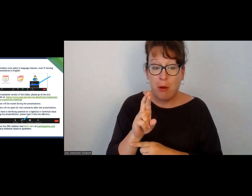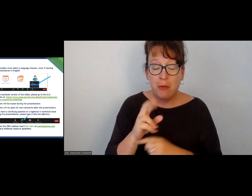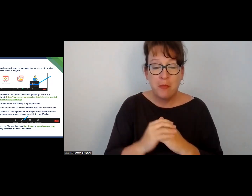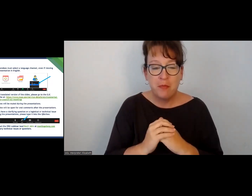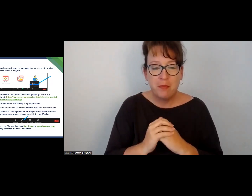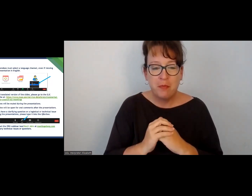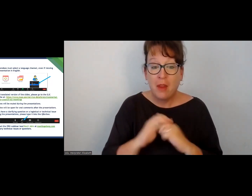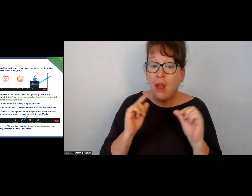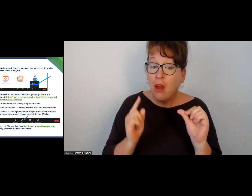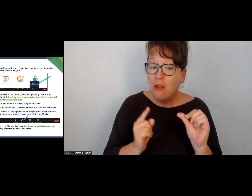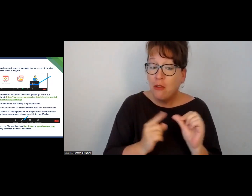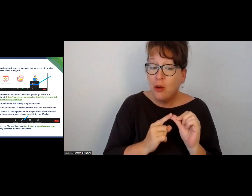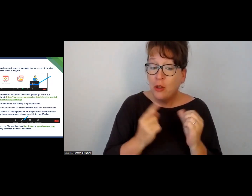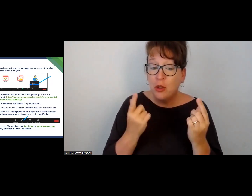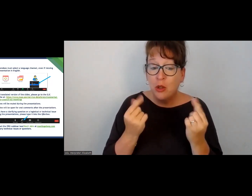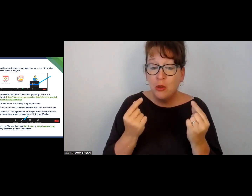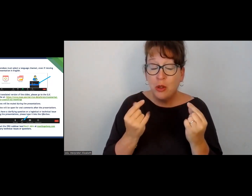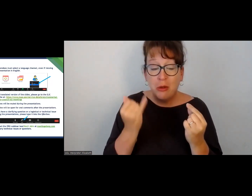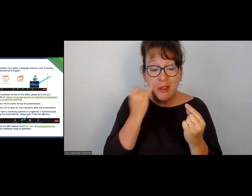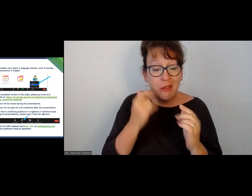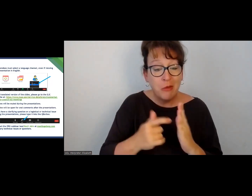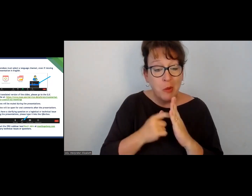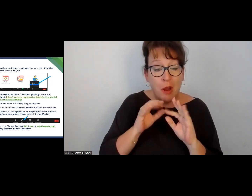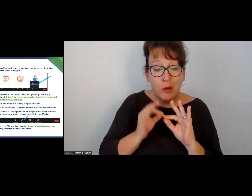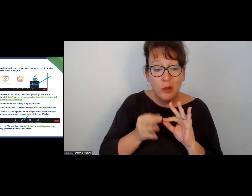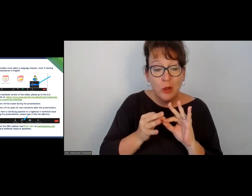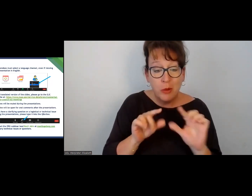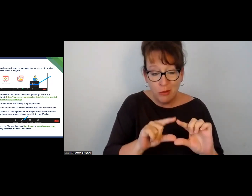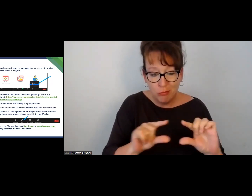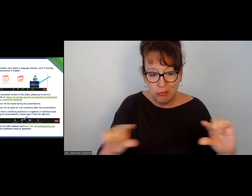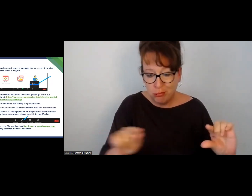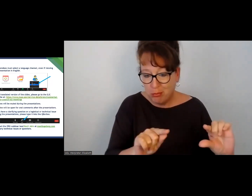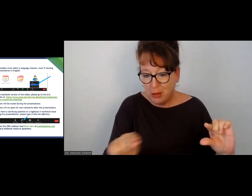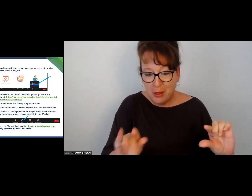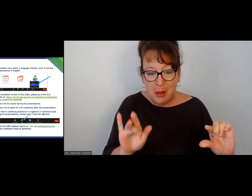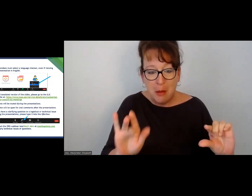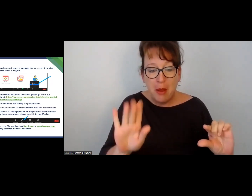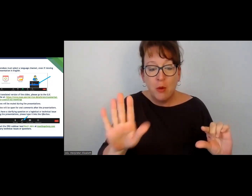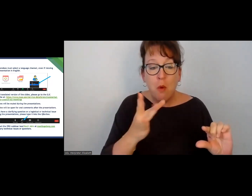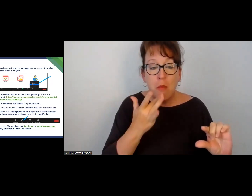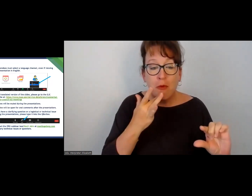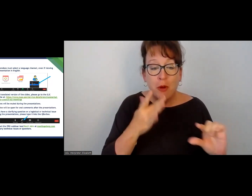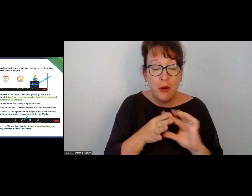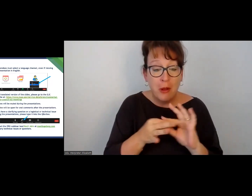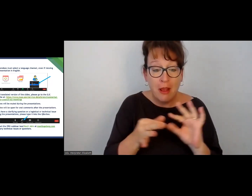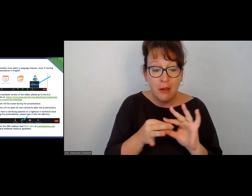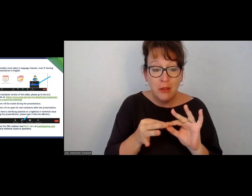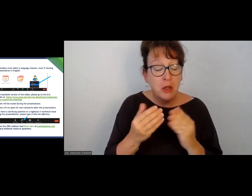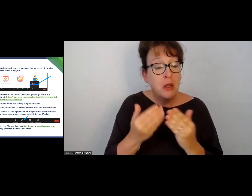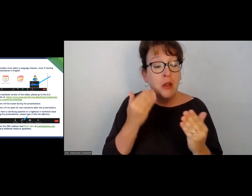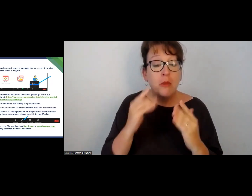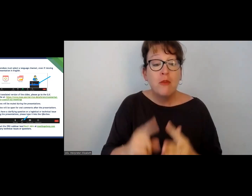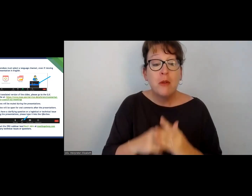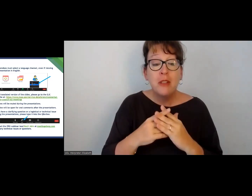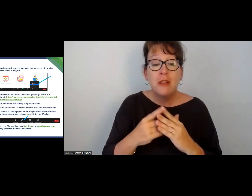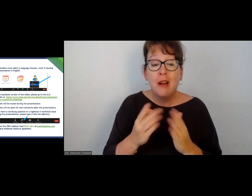So first of all, please use the interpretation channel to select your preferred language. I'm now going to have our interpreters join us in the